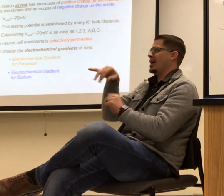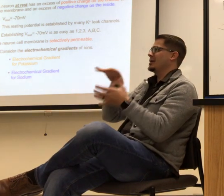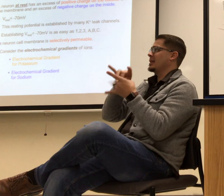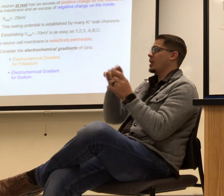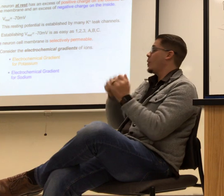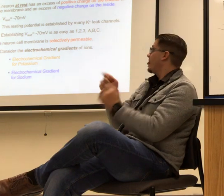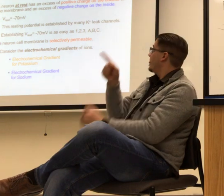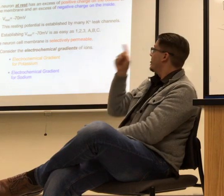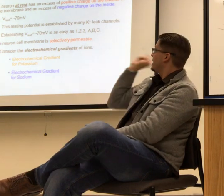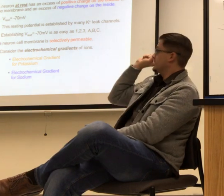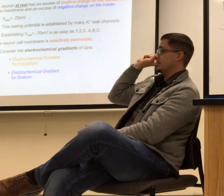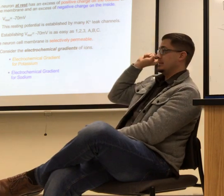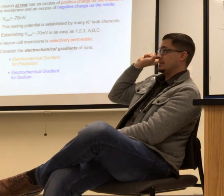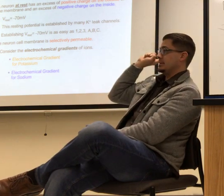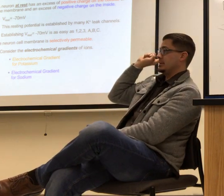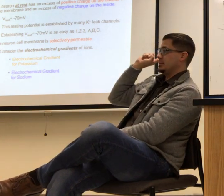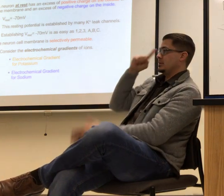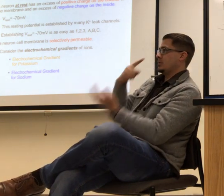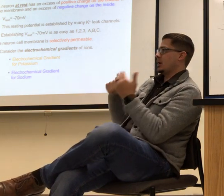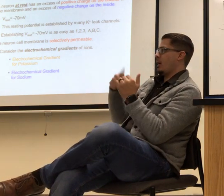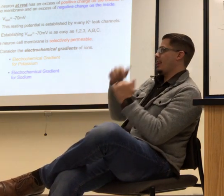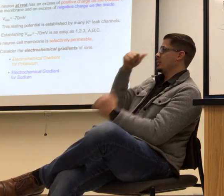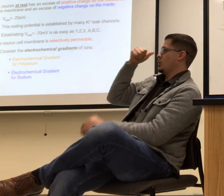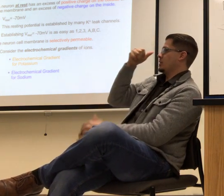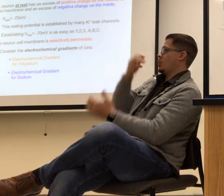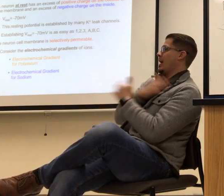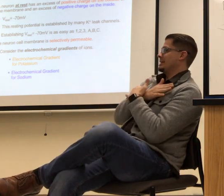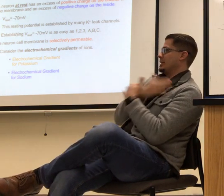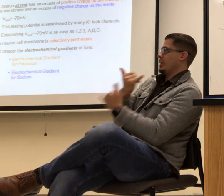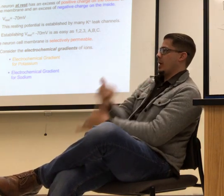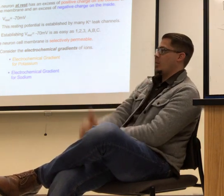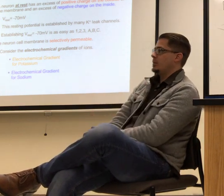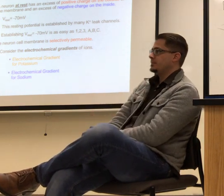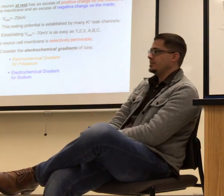with this. Okay. We're talking about this one. Okay. Yeah.